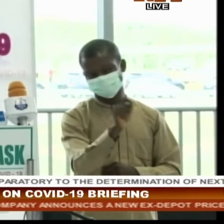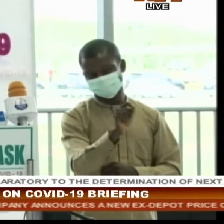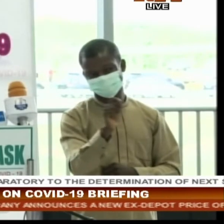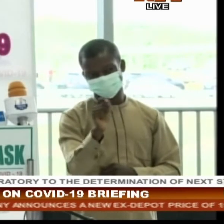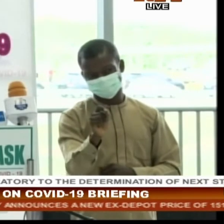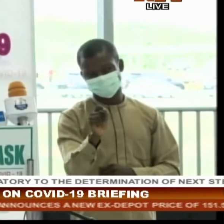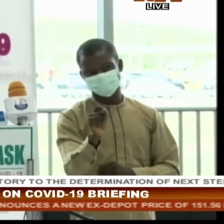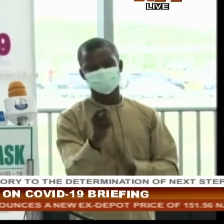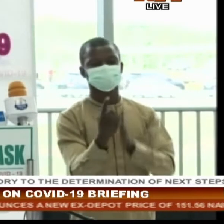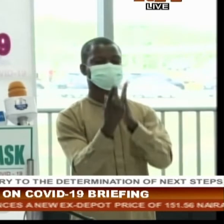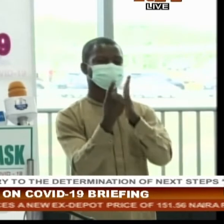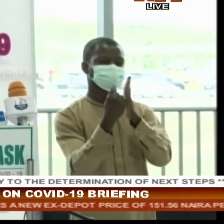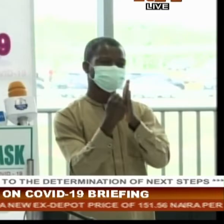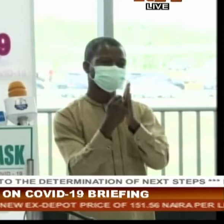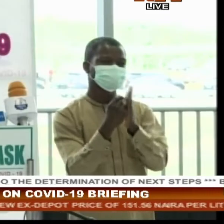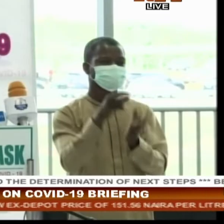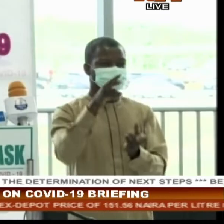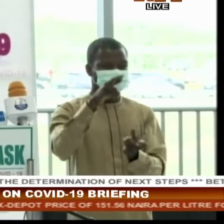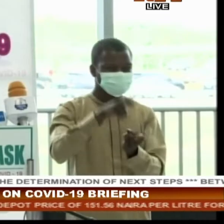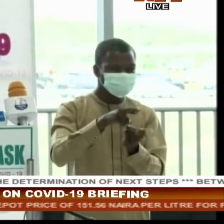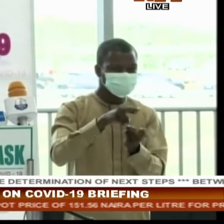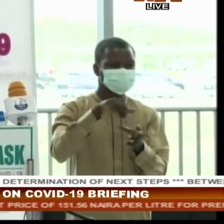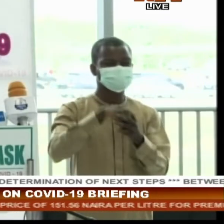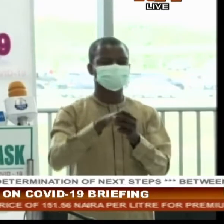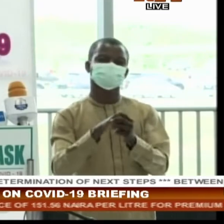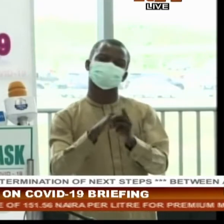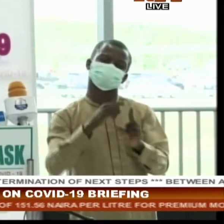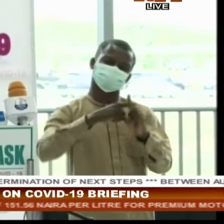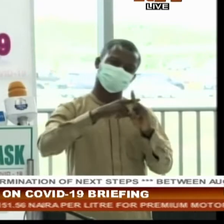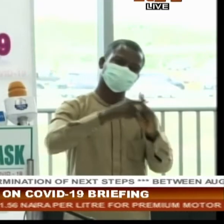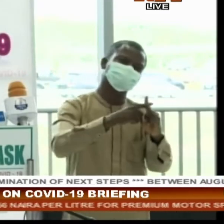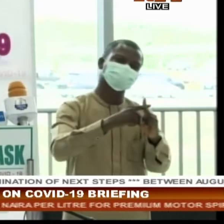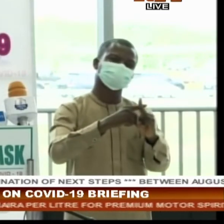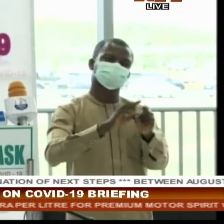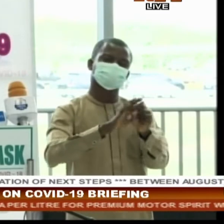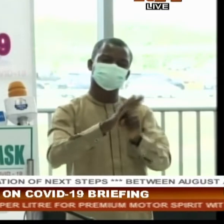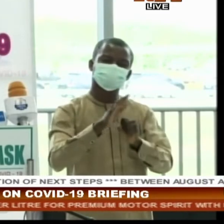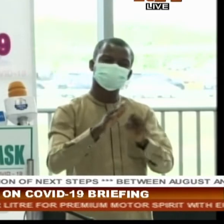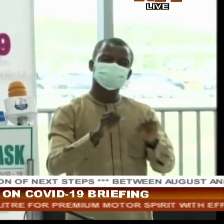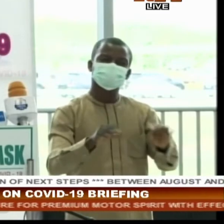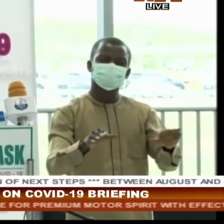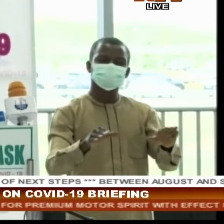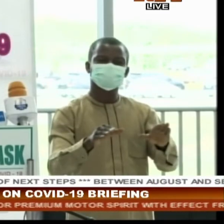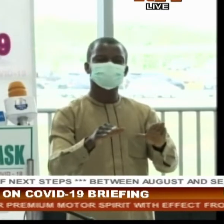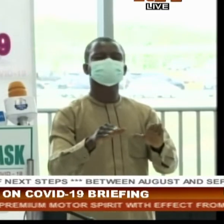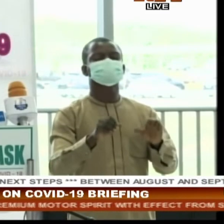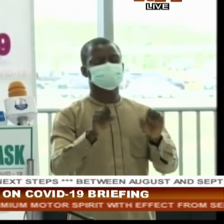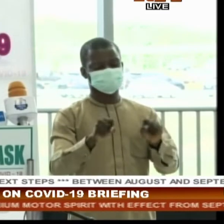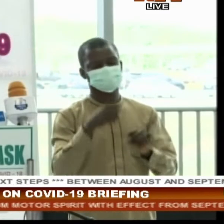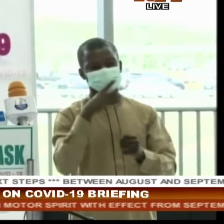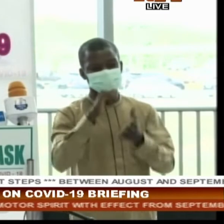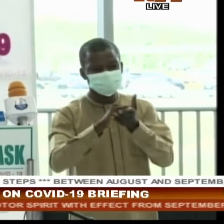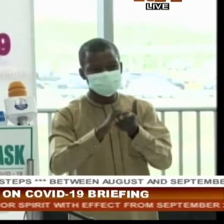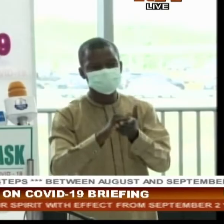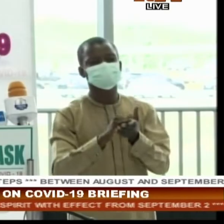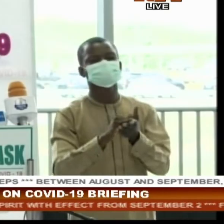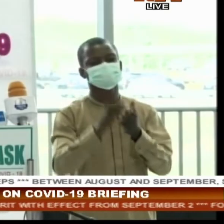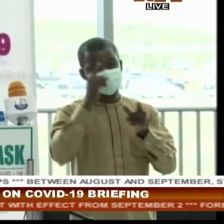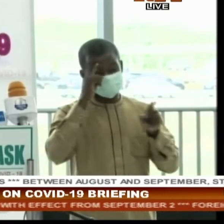the recent reduction in cases in some states could be attributable or